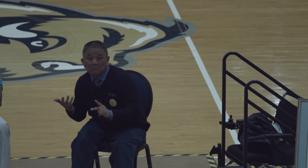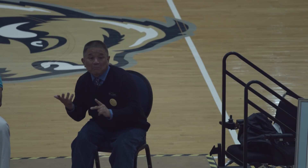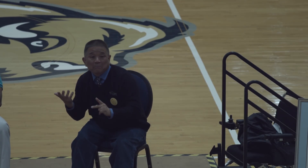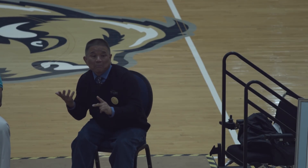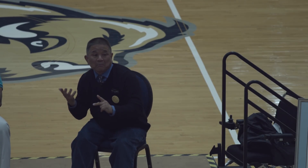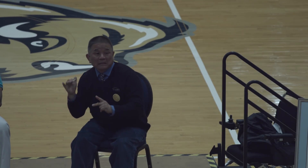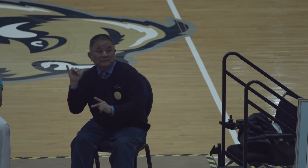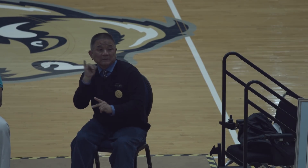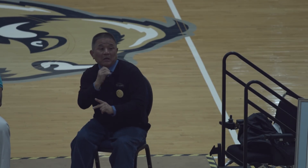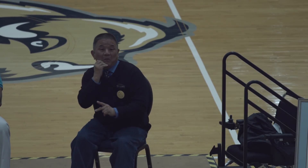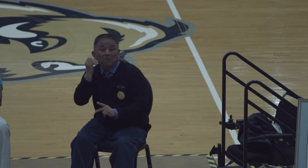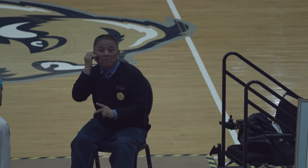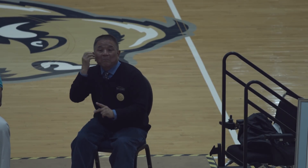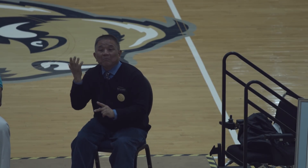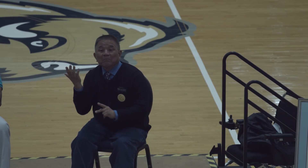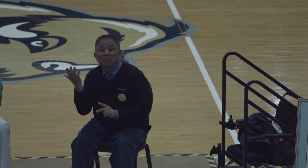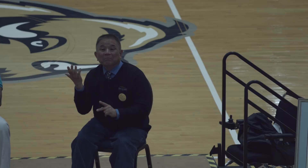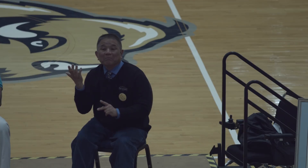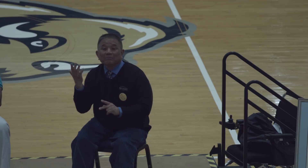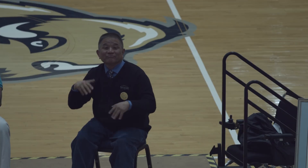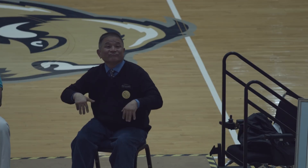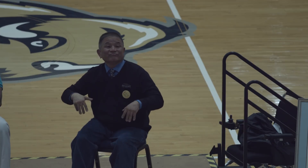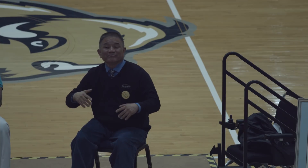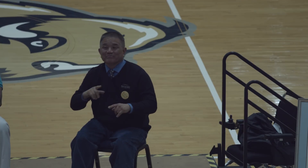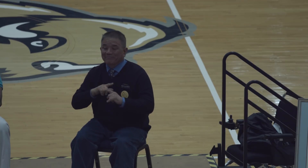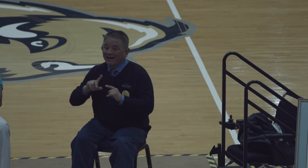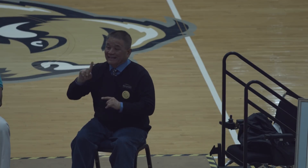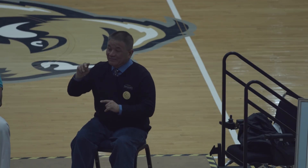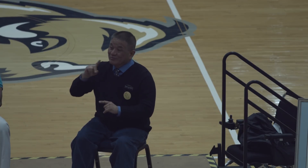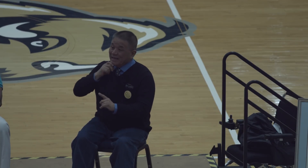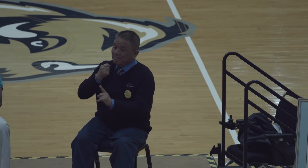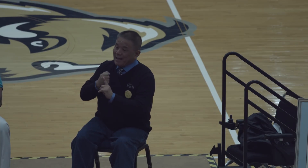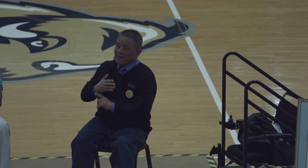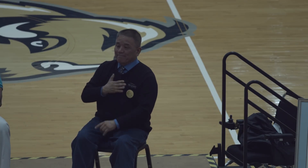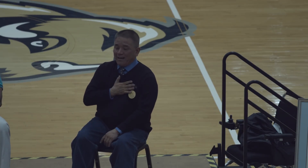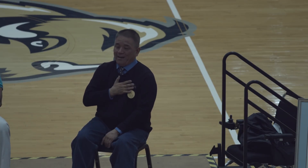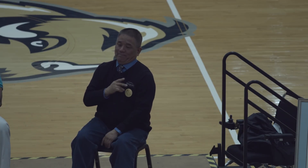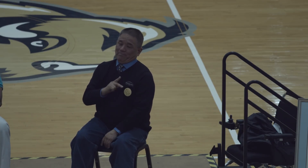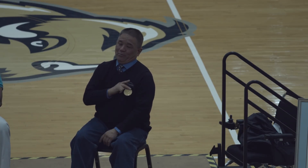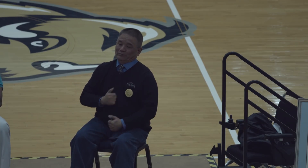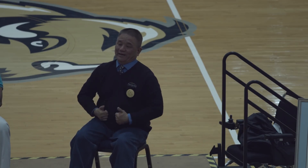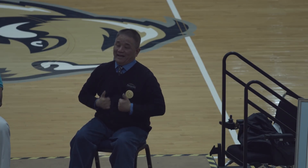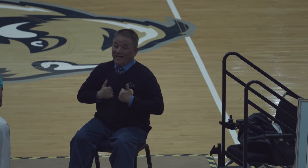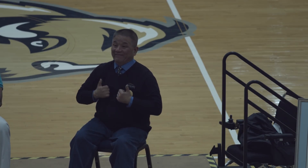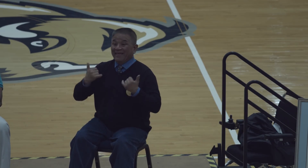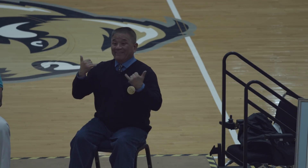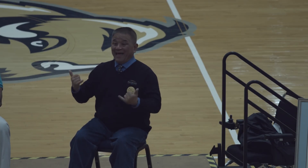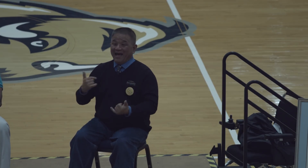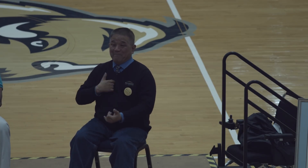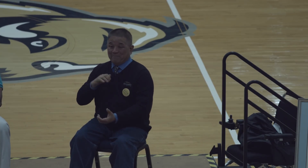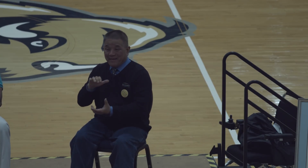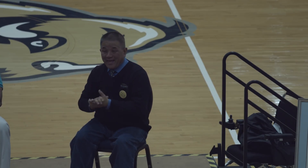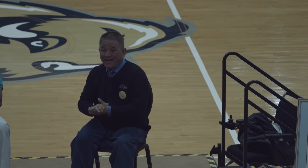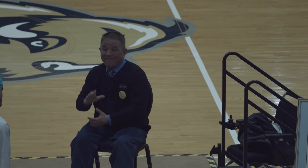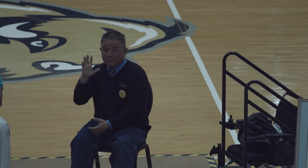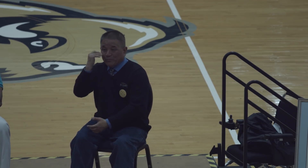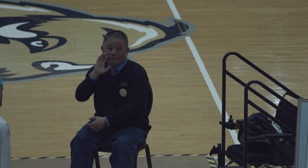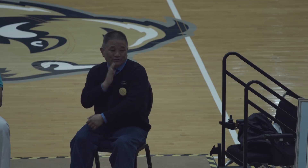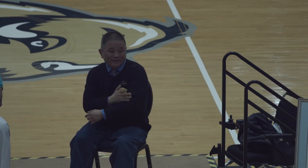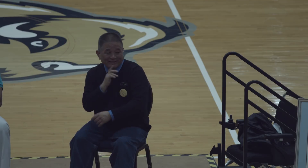weren't for DPN and this community here, I might never have come back. DPN changed my life forever. And the fact that